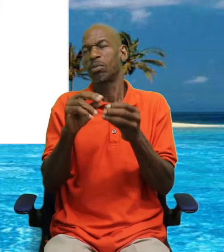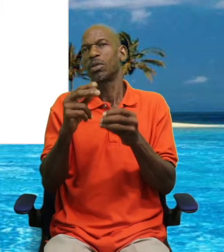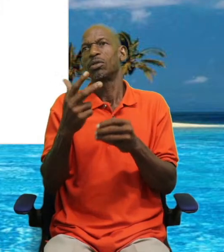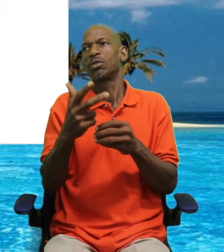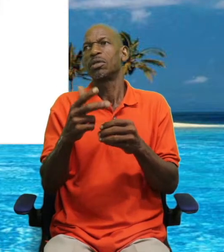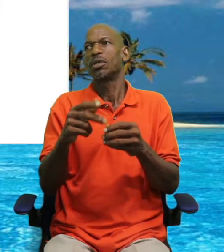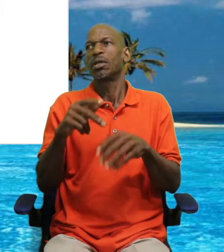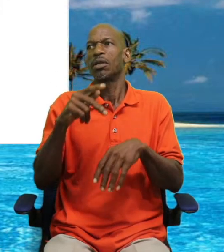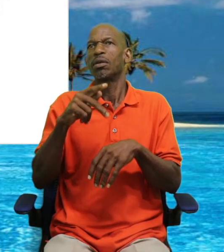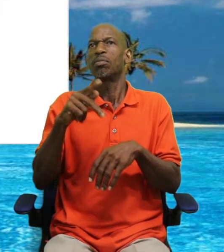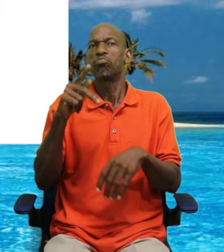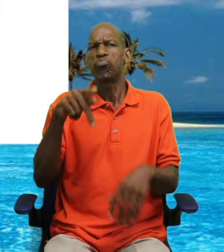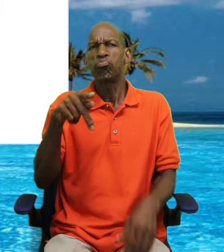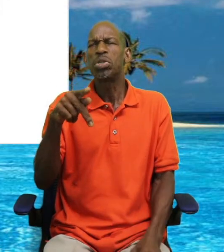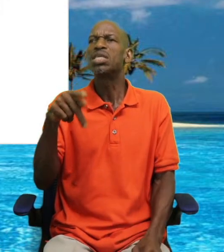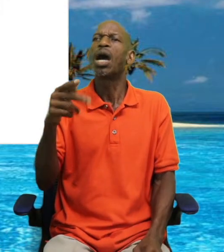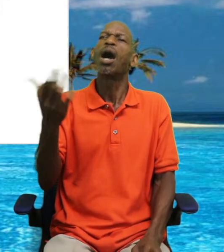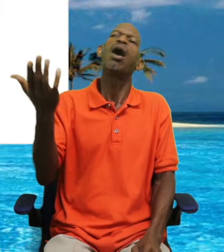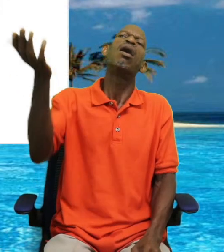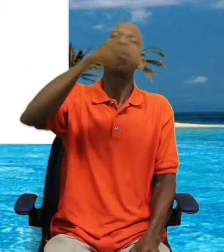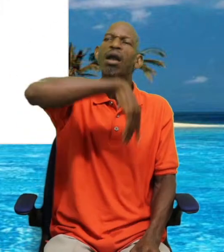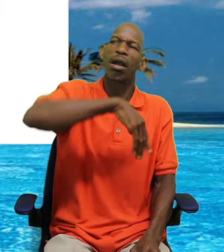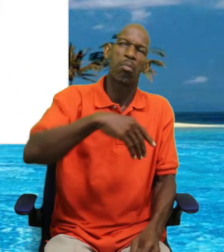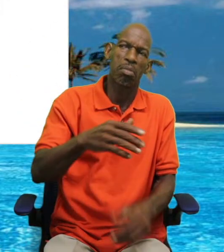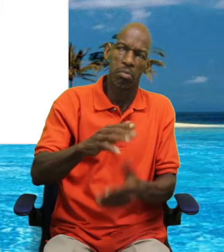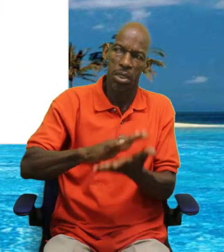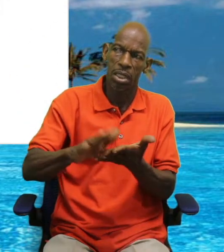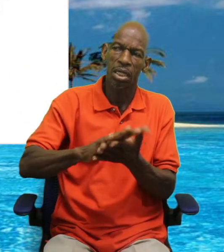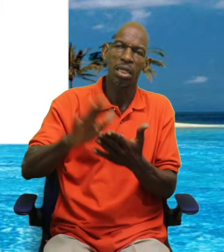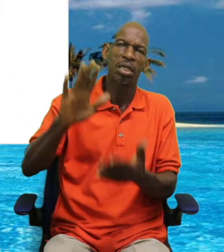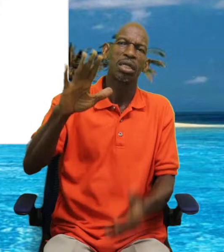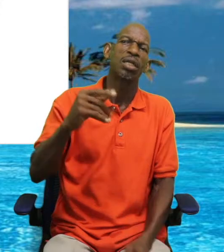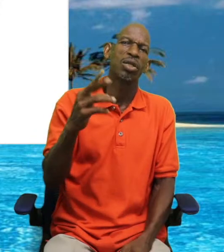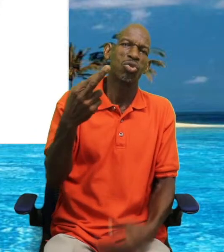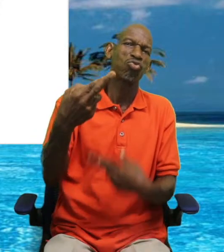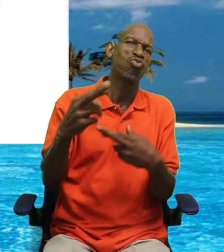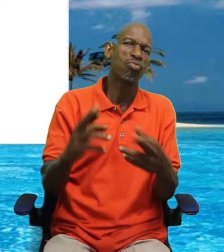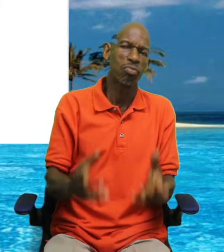Peter, come and clean your room.